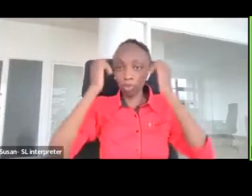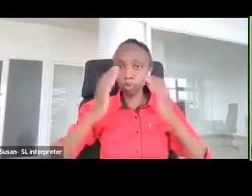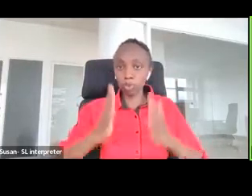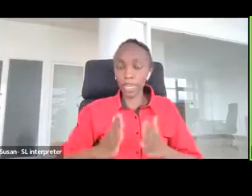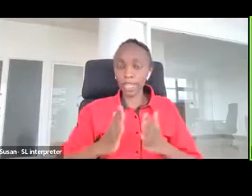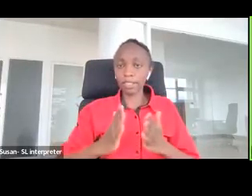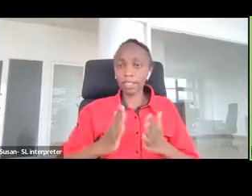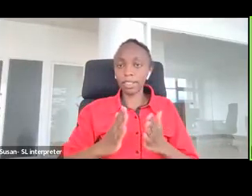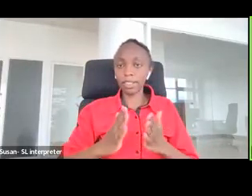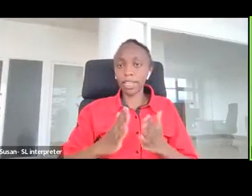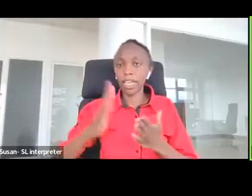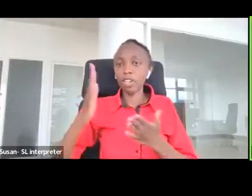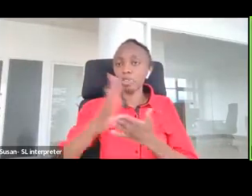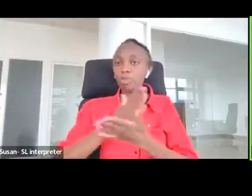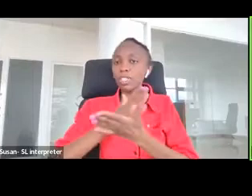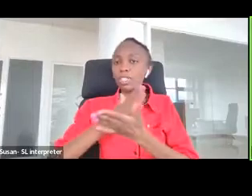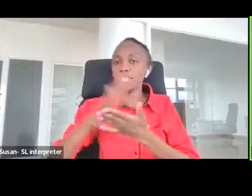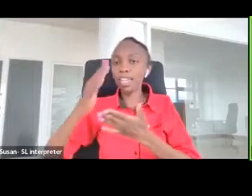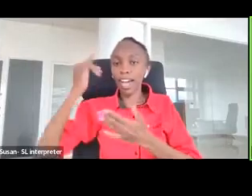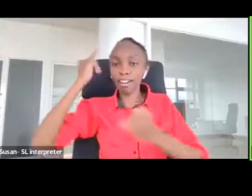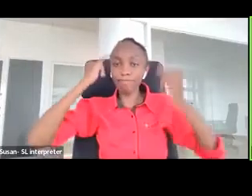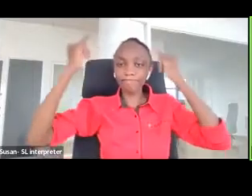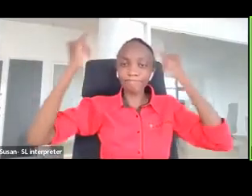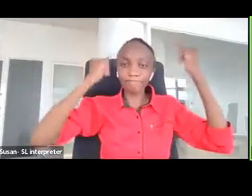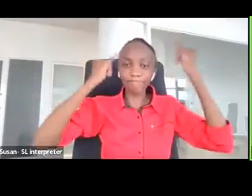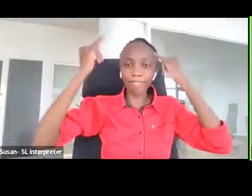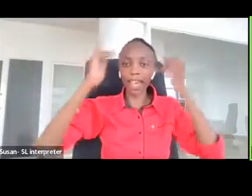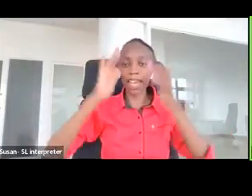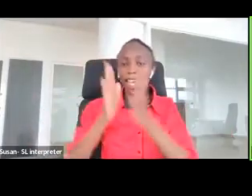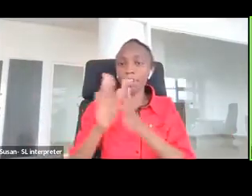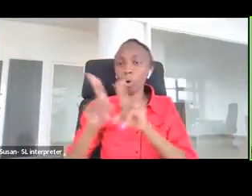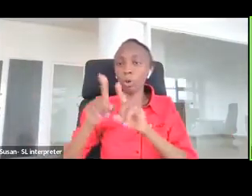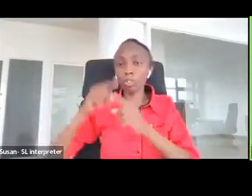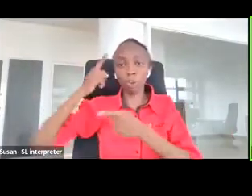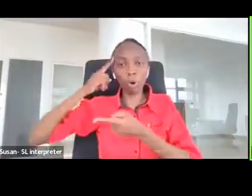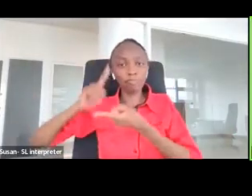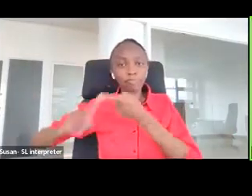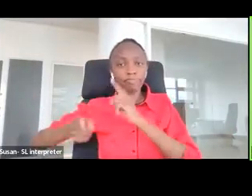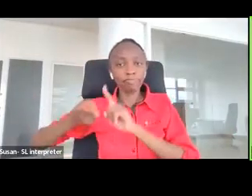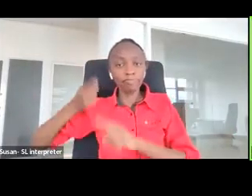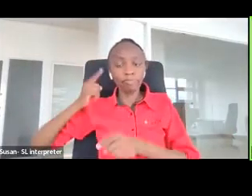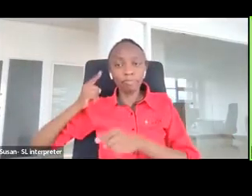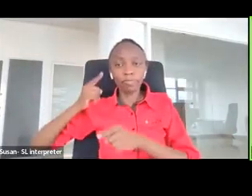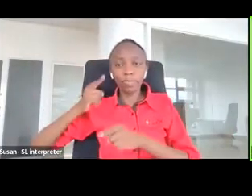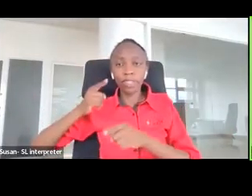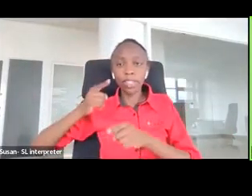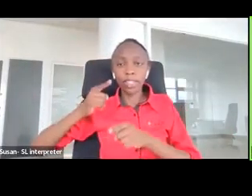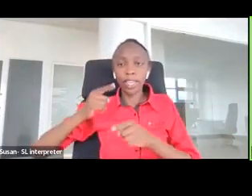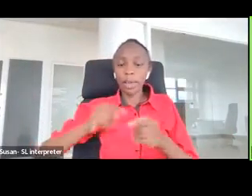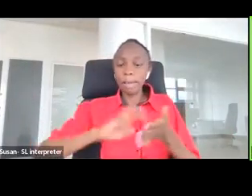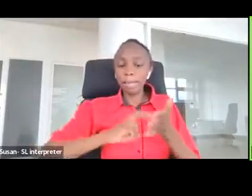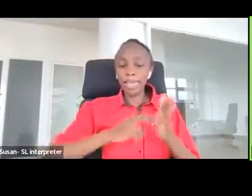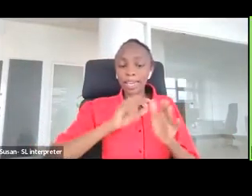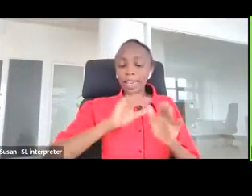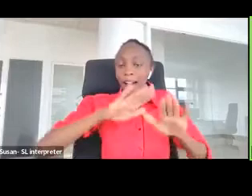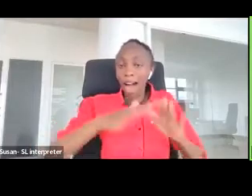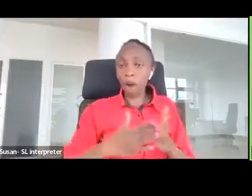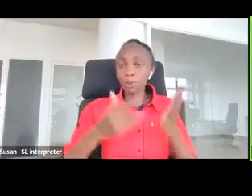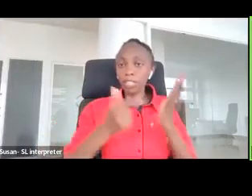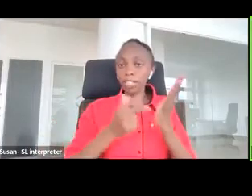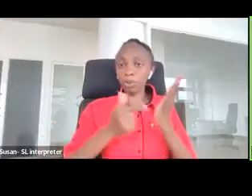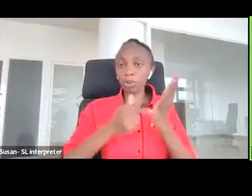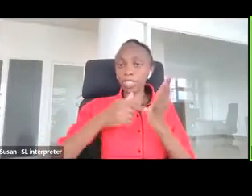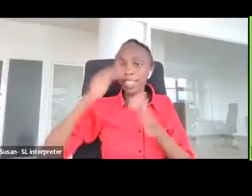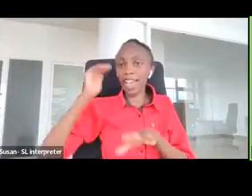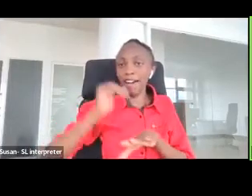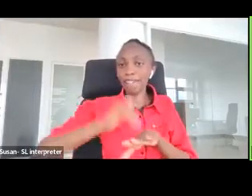own reflections on how technology affects their learning. This year we